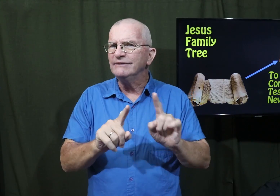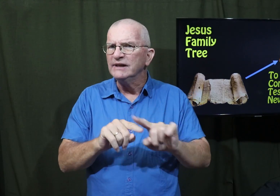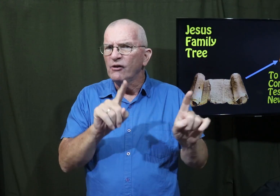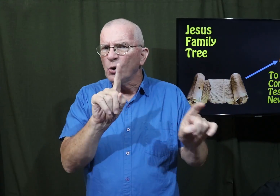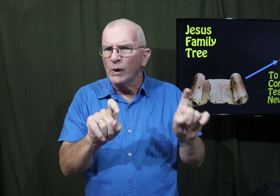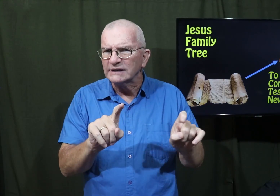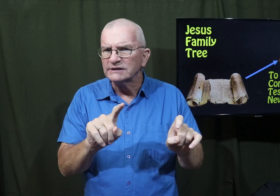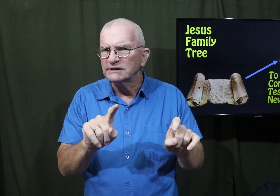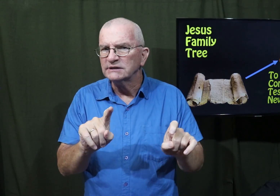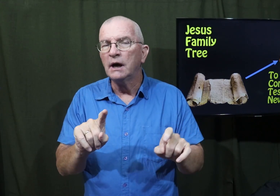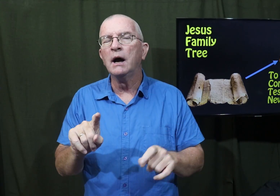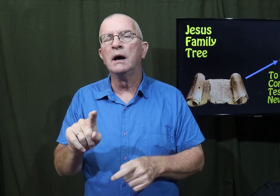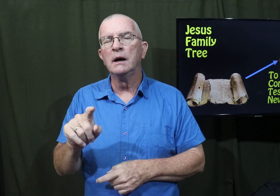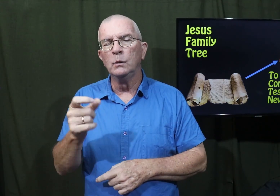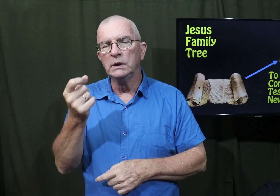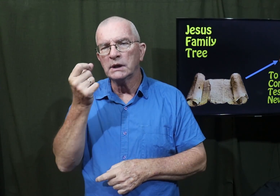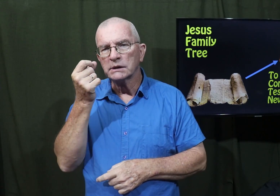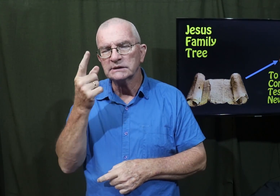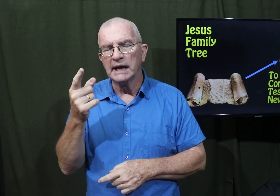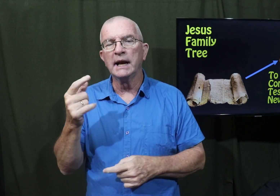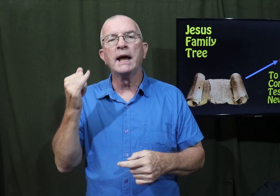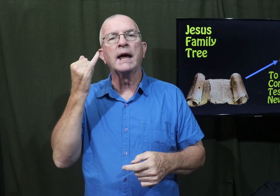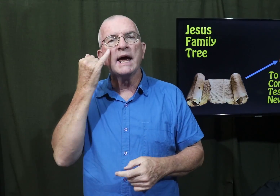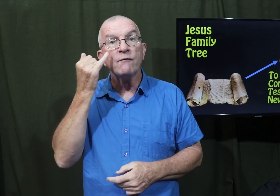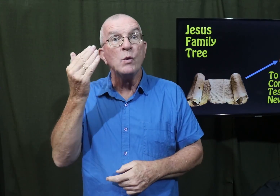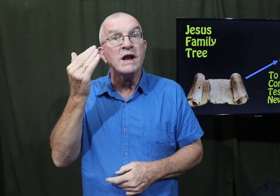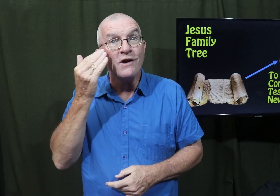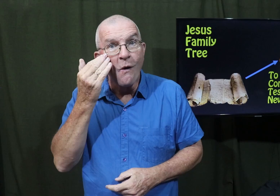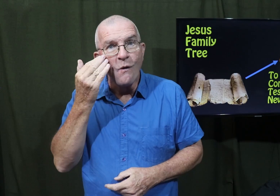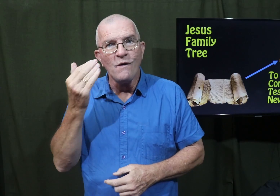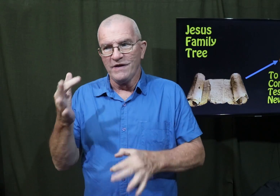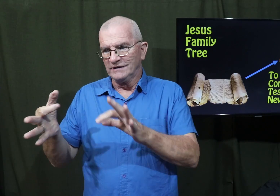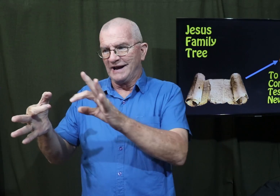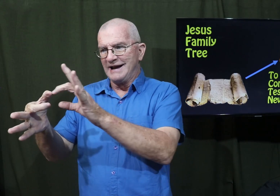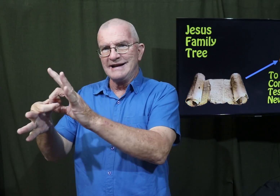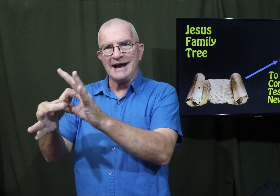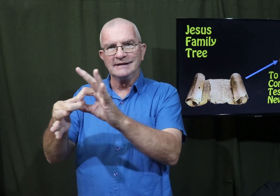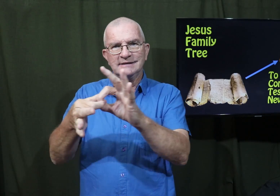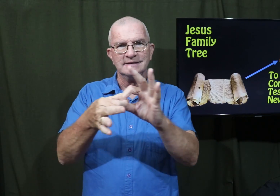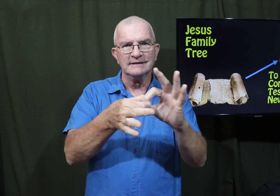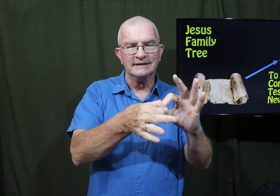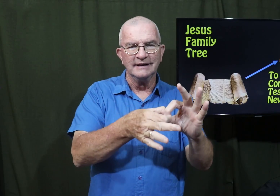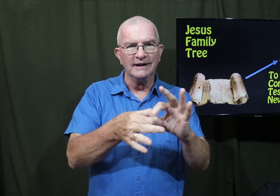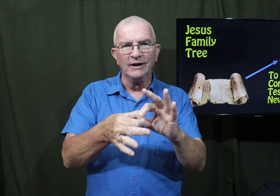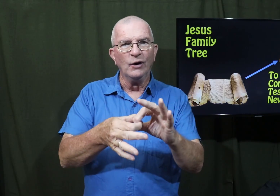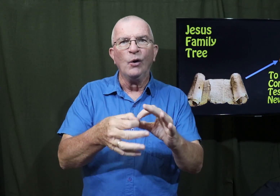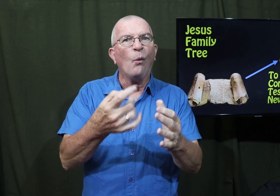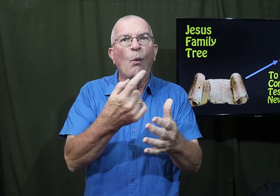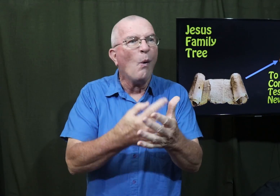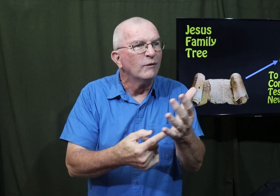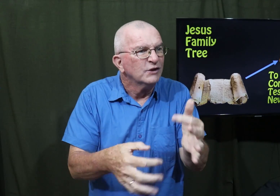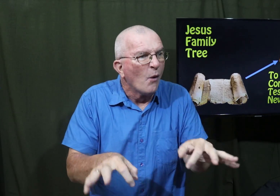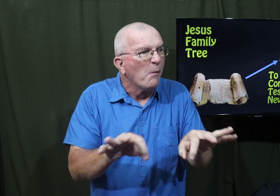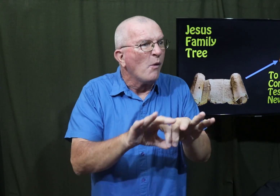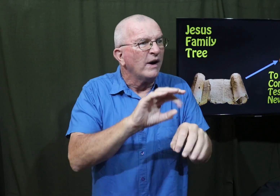why were they in captivity lots of questions we understand if we know the relationship between